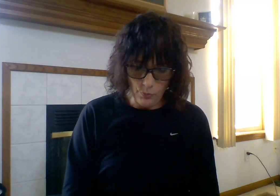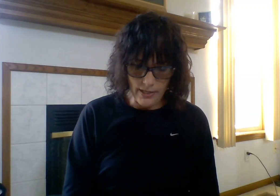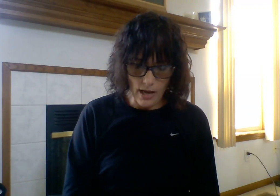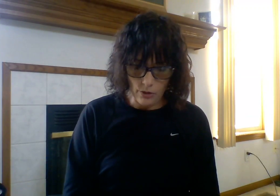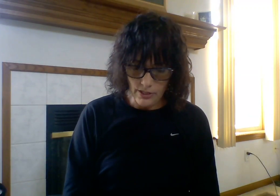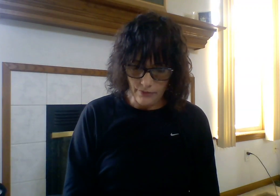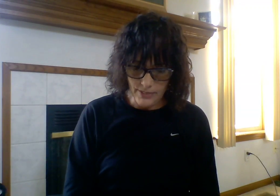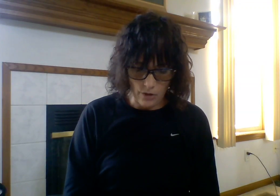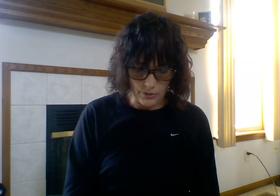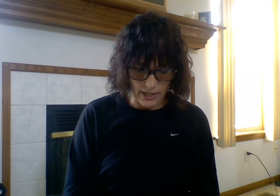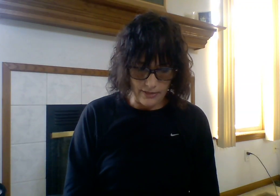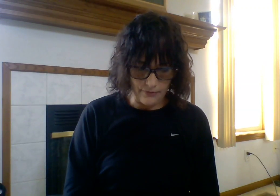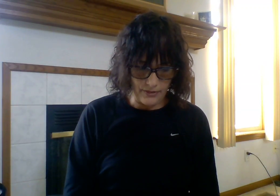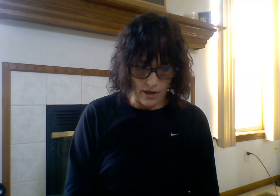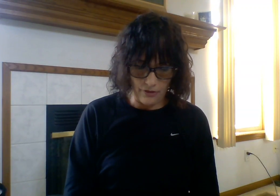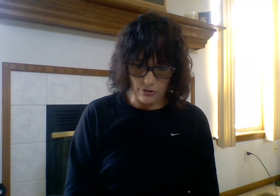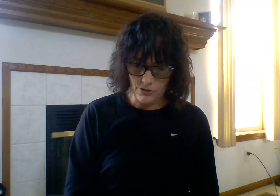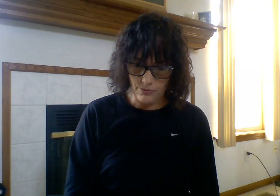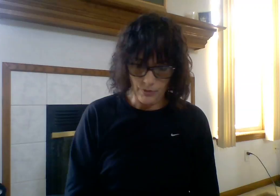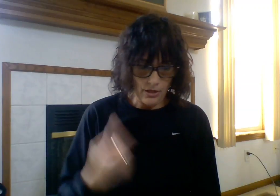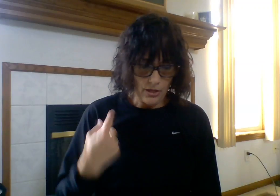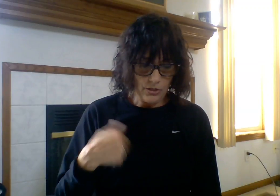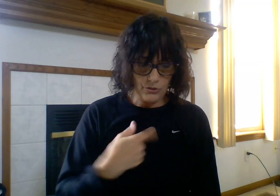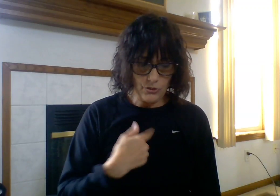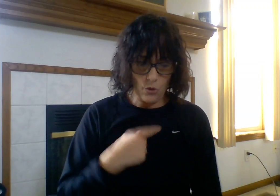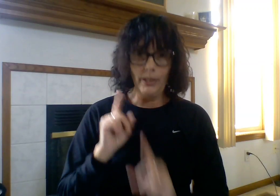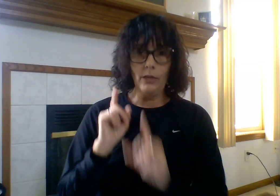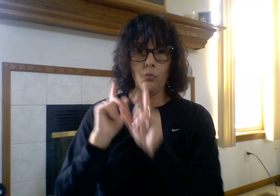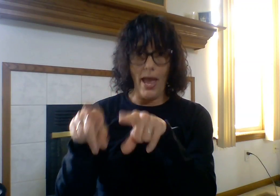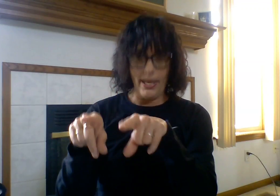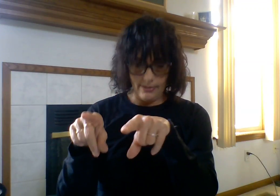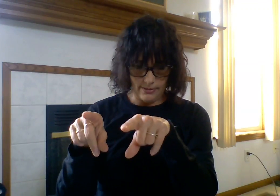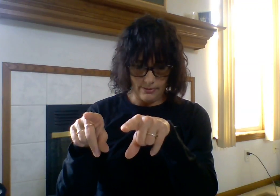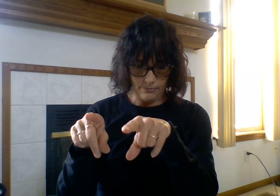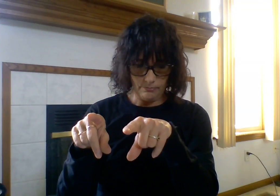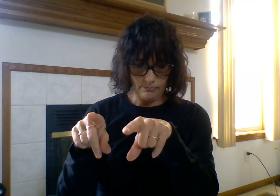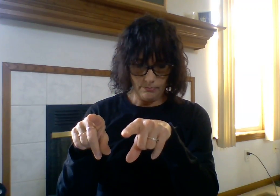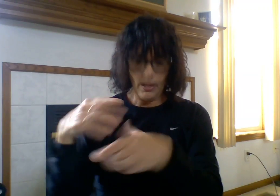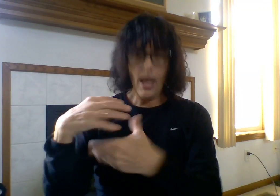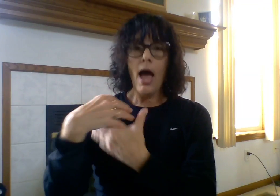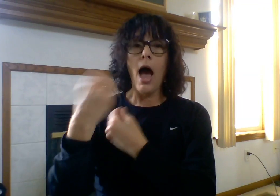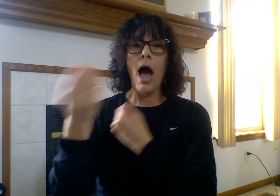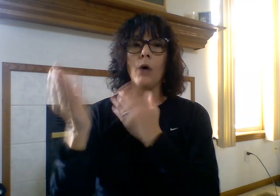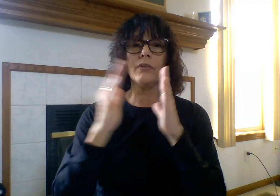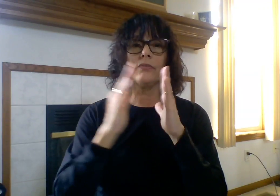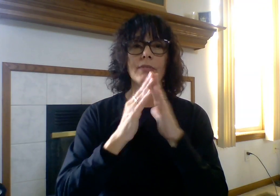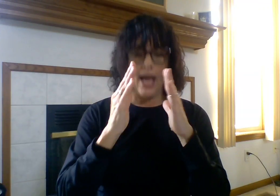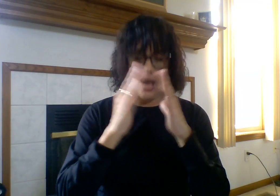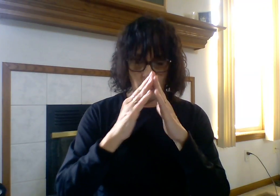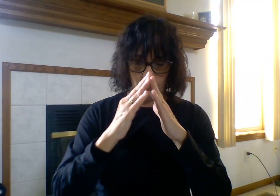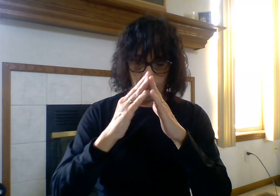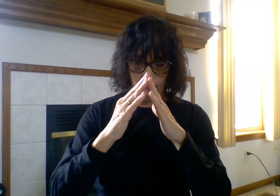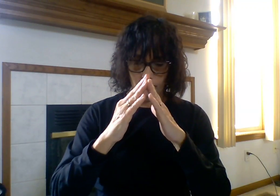went out of town ahead of the others. So we went out of town,